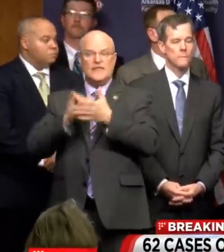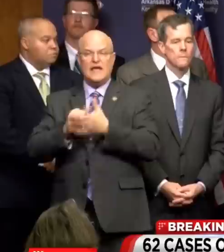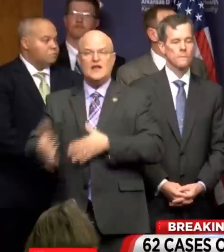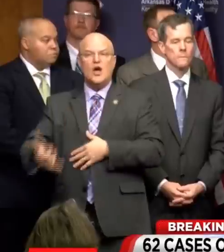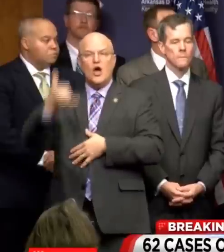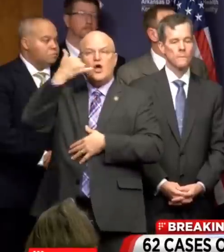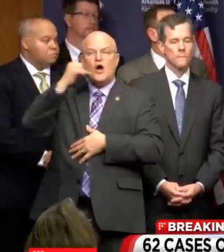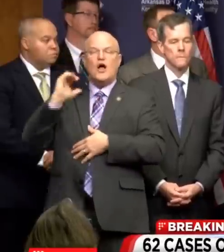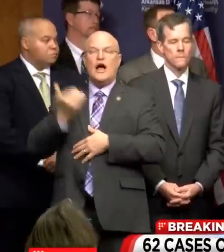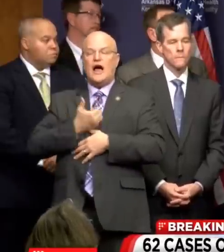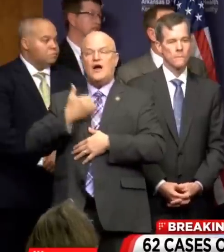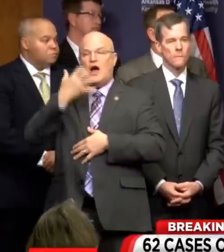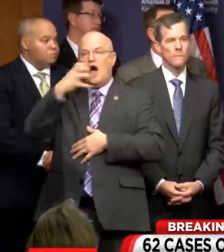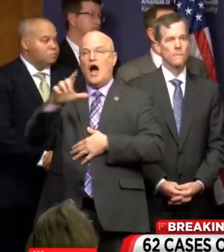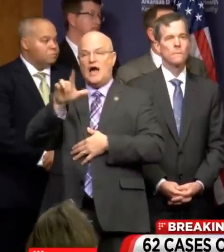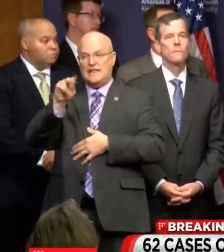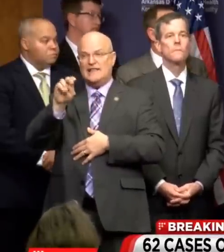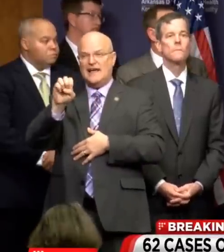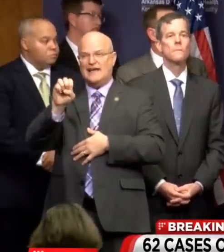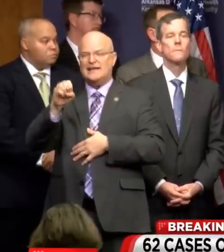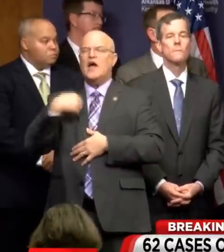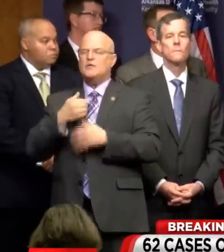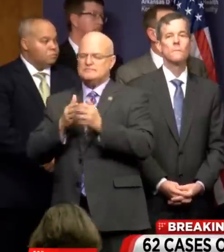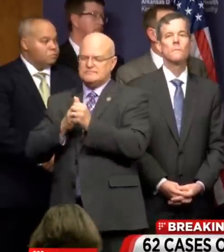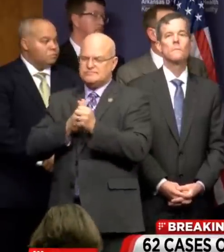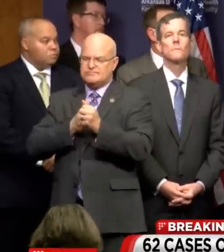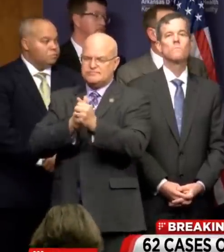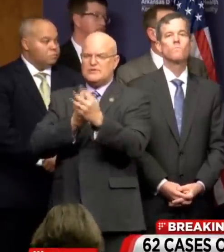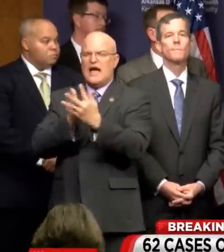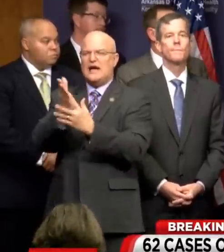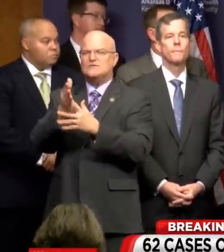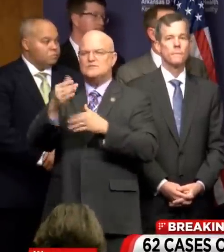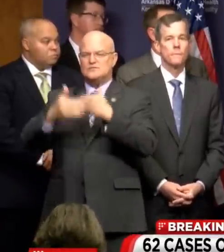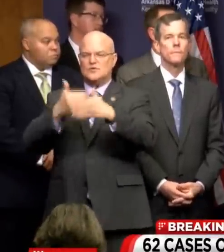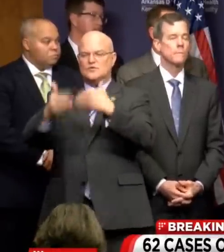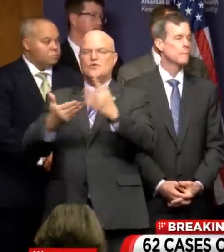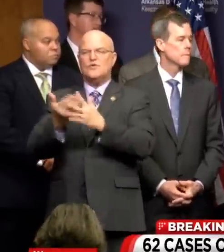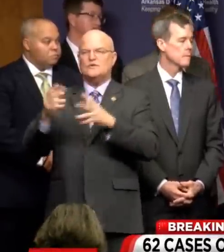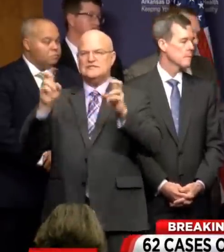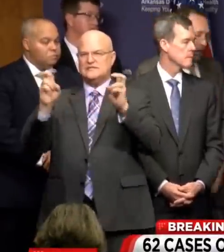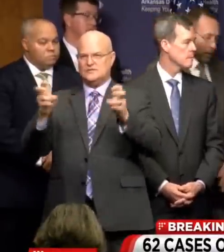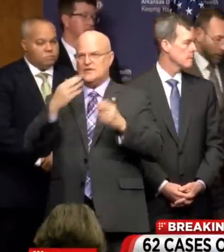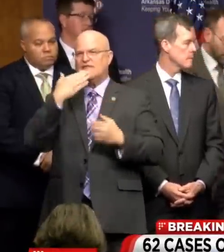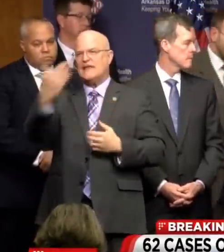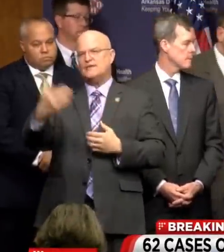call our hotline and we can guide you through how to mitigate the issues. Thank you.